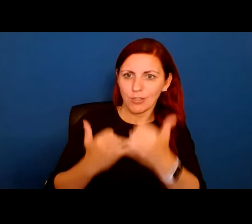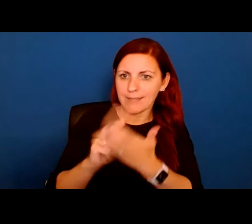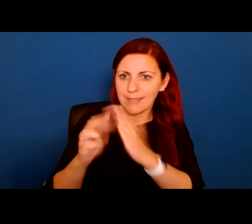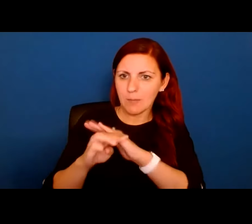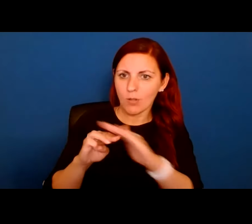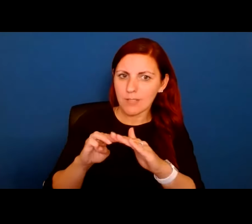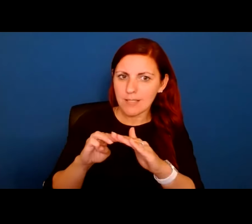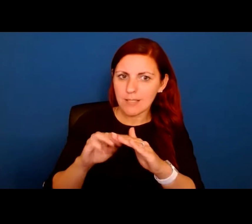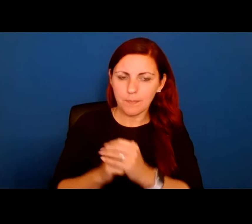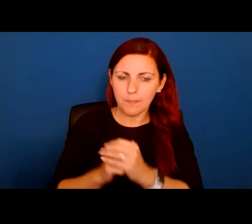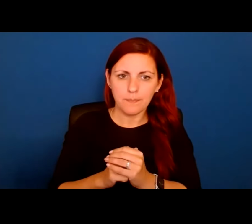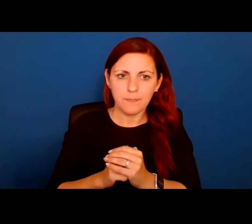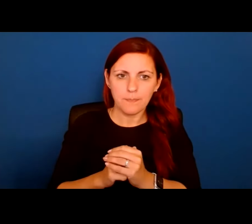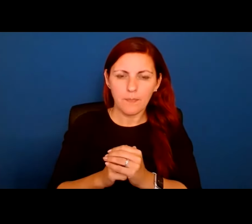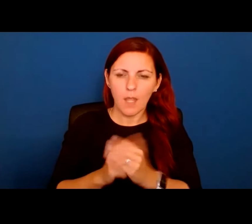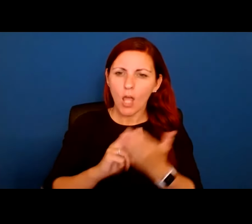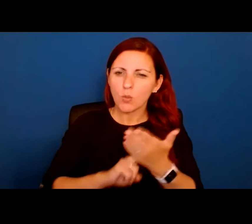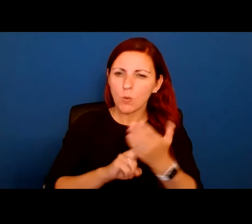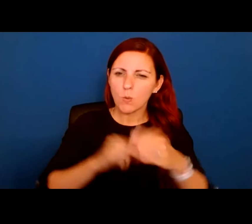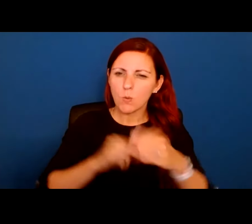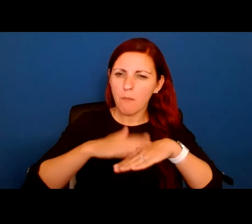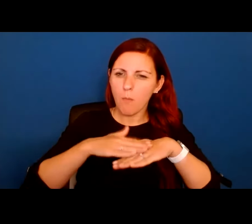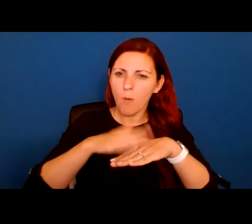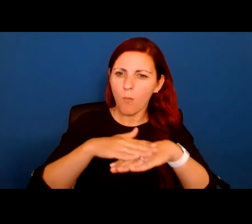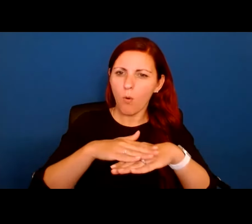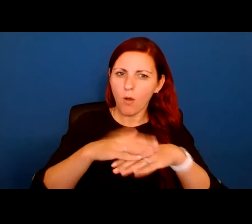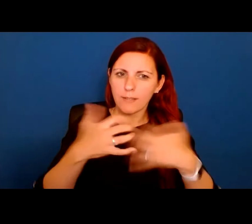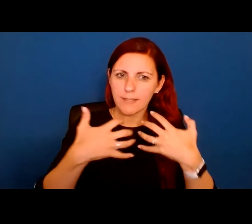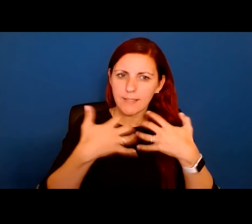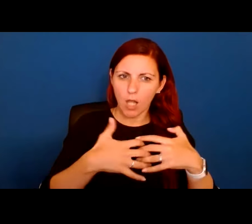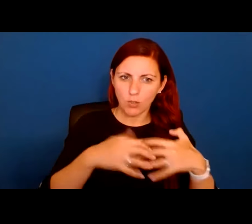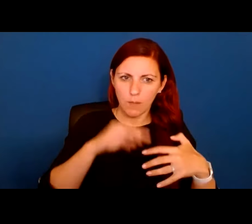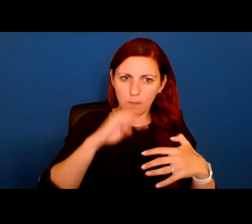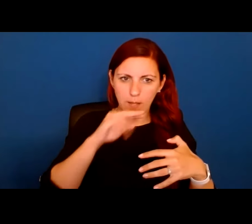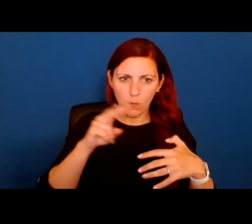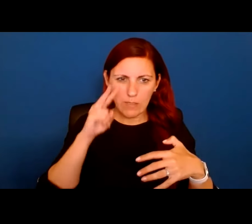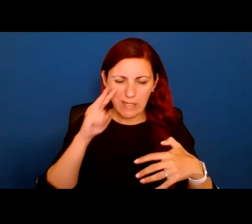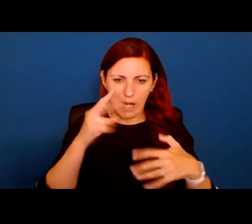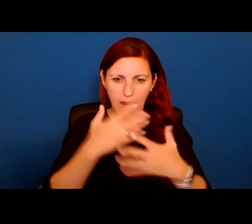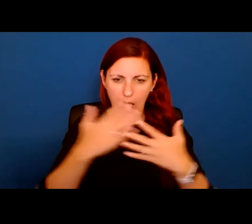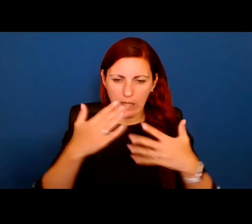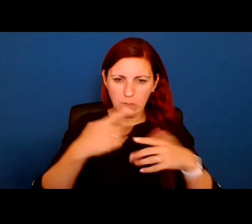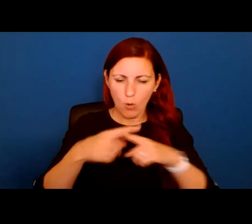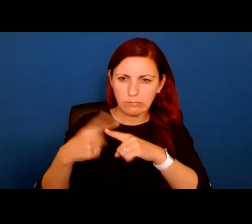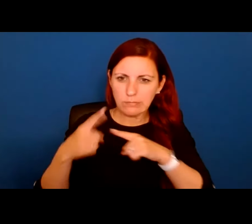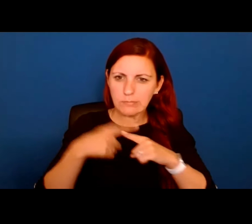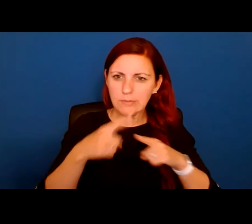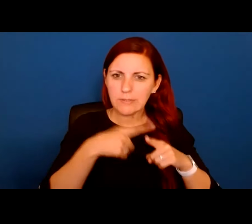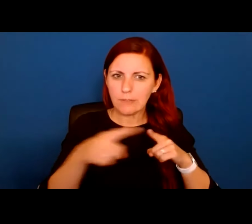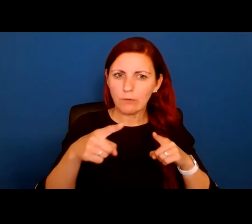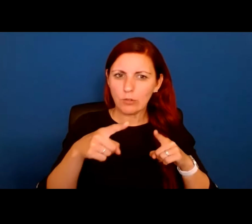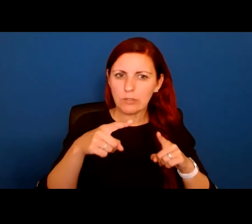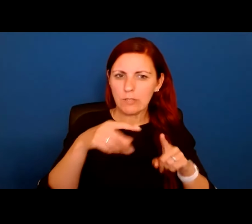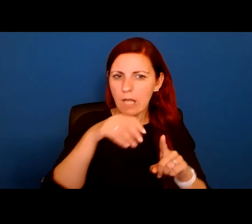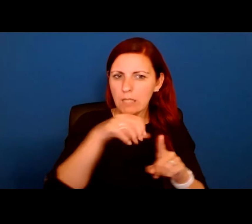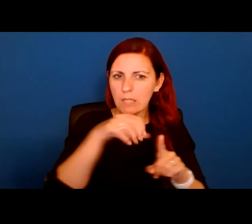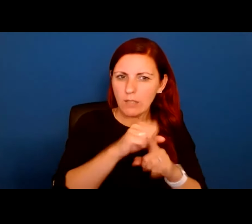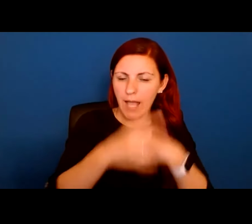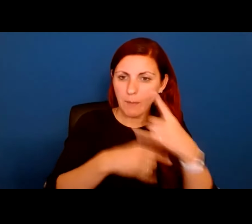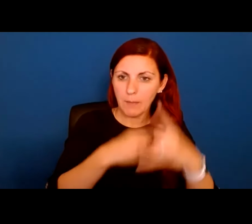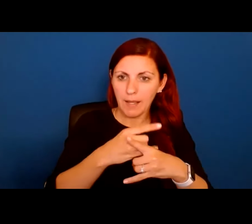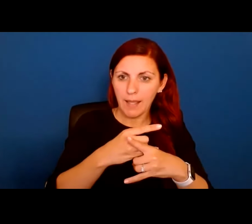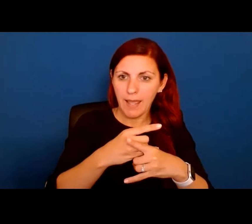The rapid rise in technology has seen a huge upsurge in new forms of image-based assault taking place on platforms most parents and teachers have never heard of.